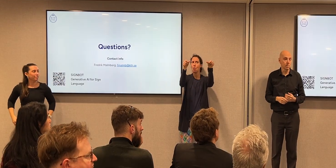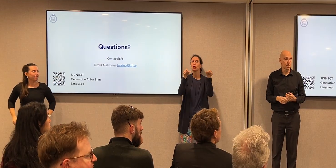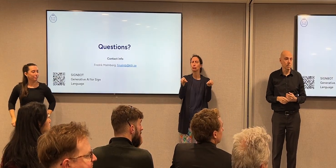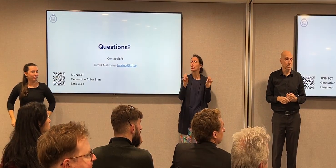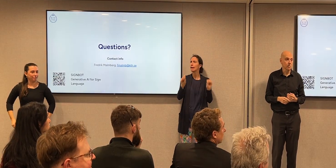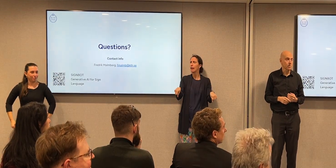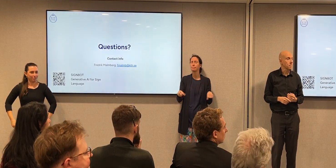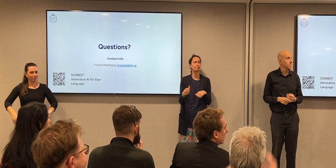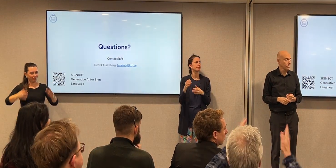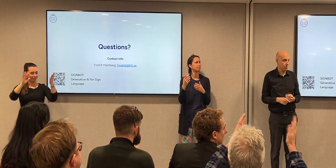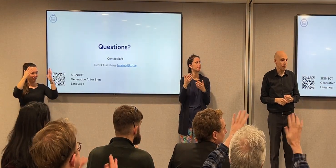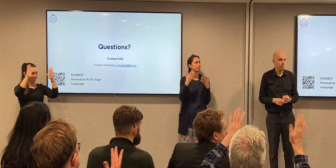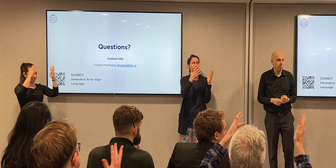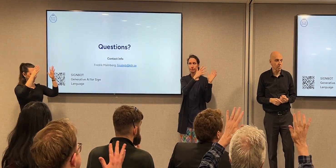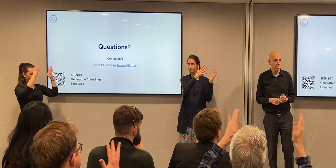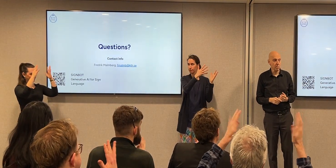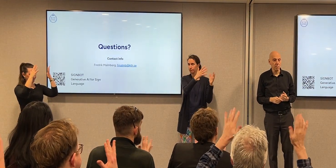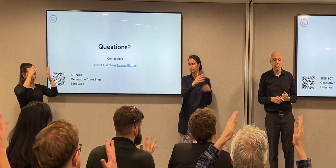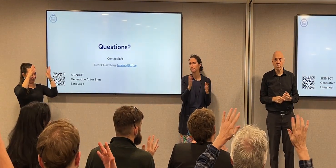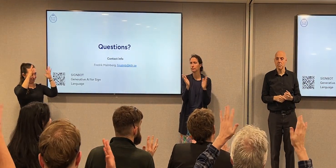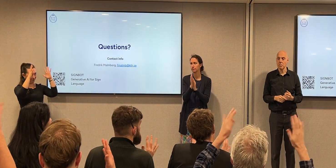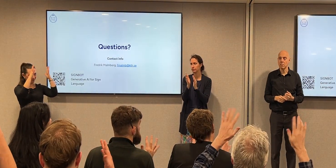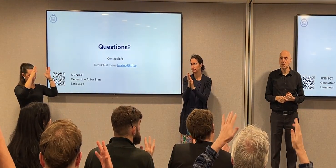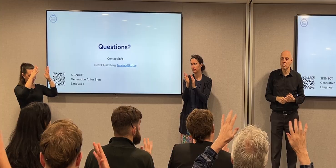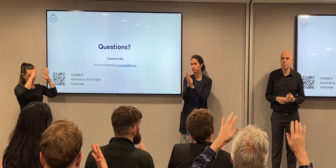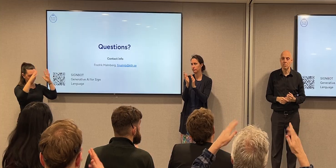Fantastic, thank you. Thank you.